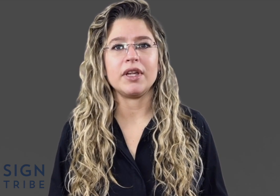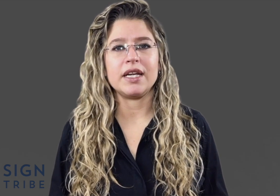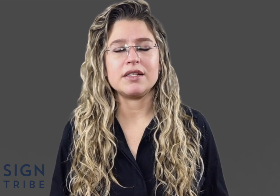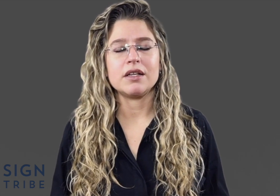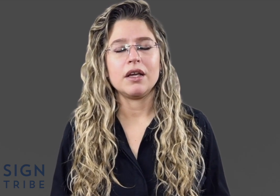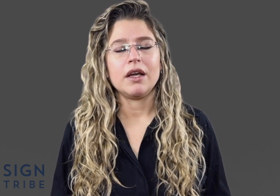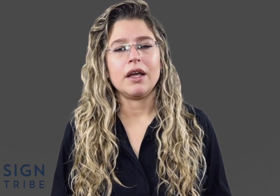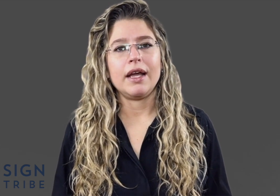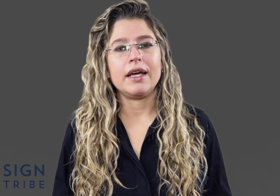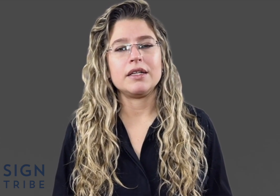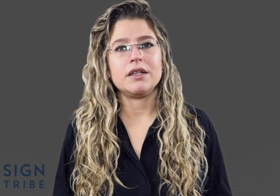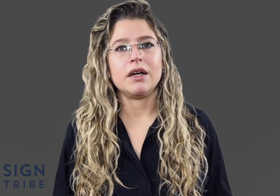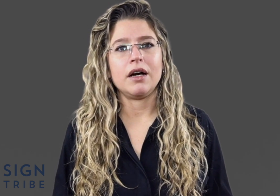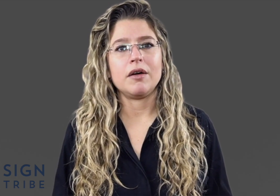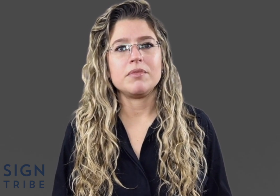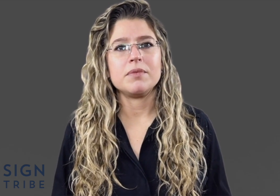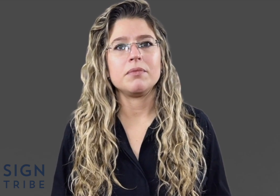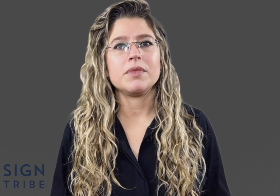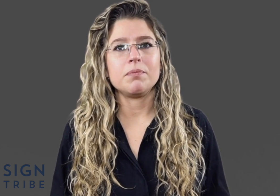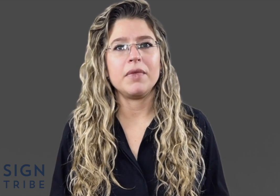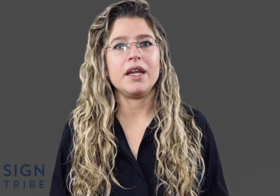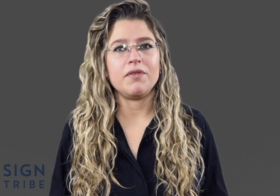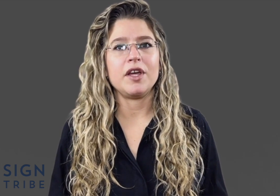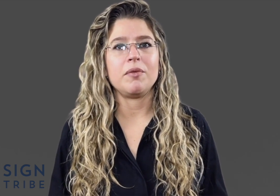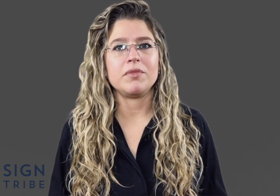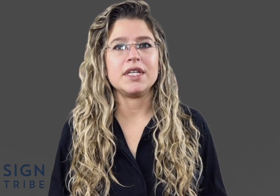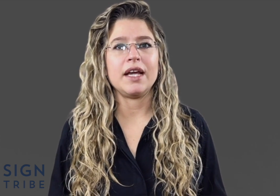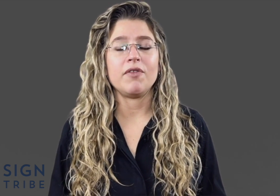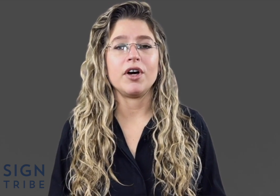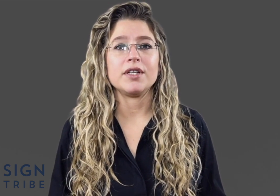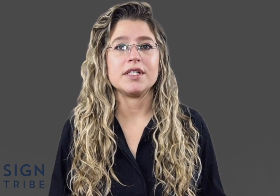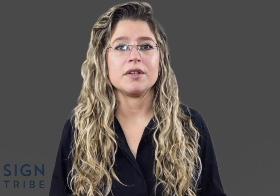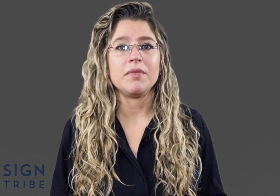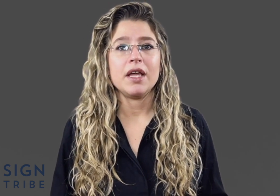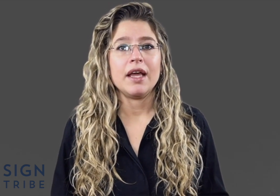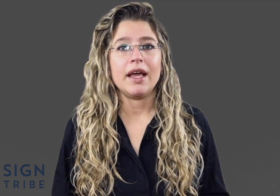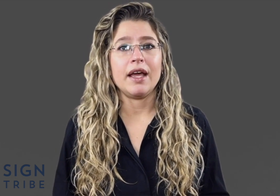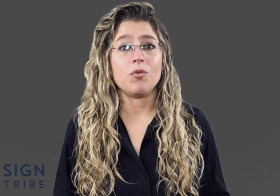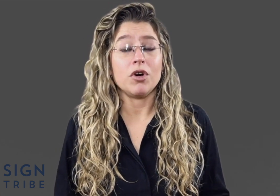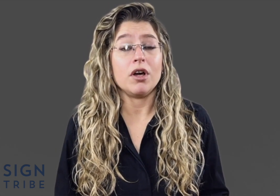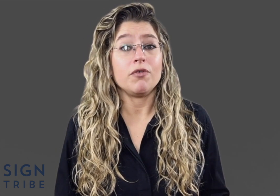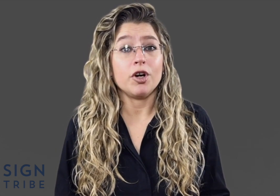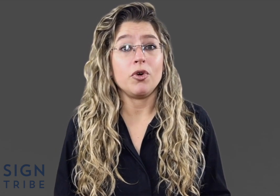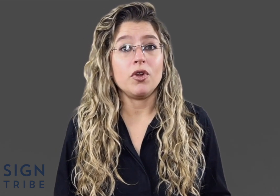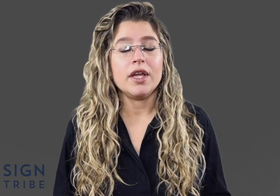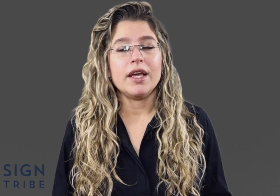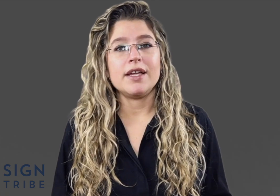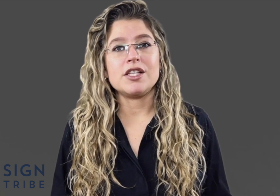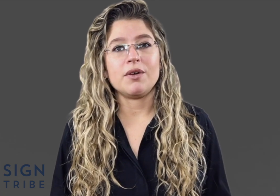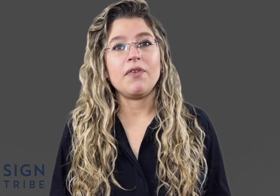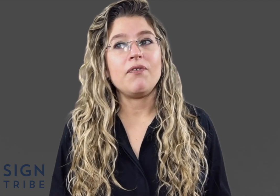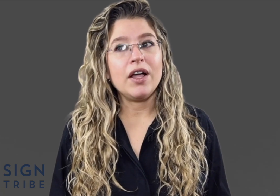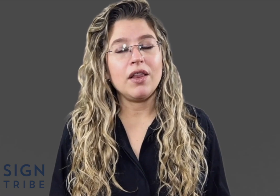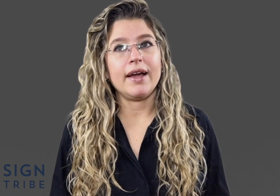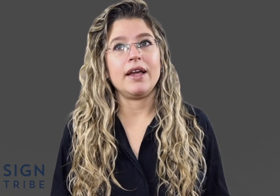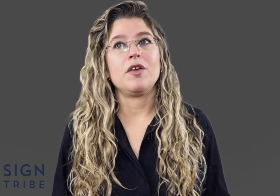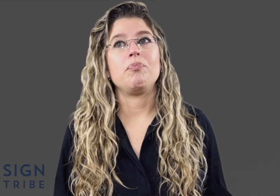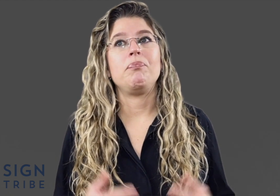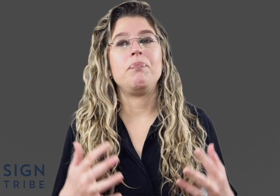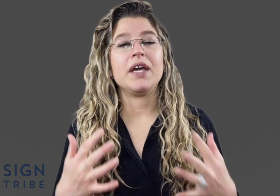disabilities, and many of them did have autism and were nonverbal. And so I felt like, because